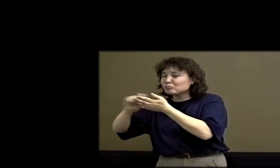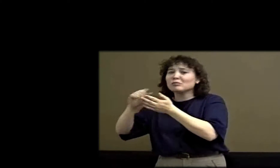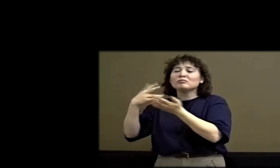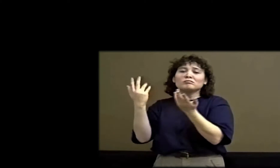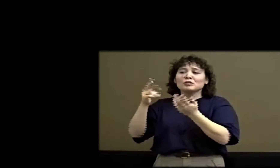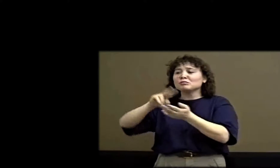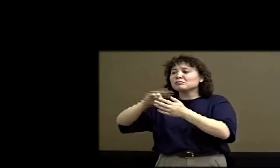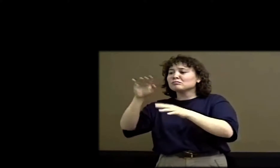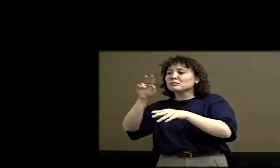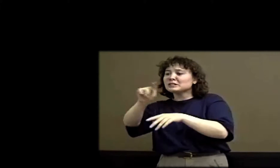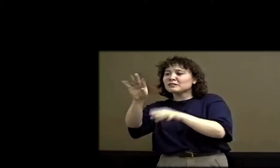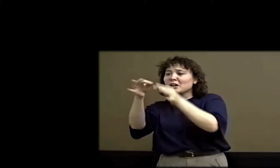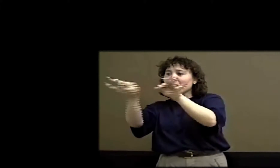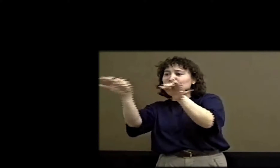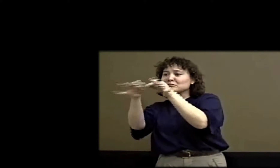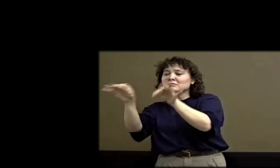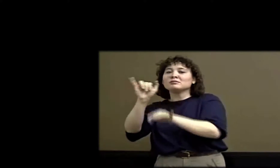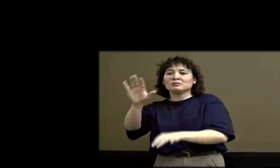both of these languages with proficiency.